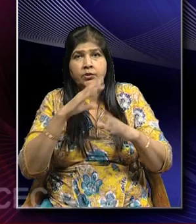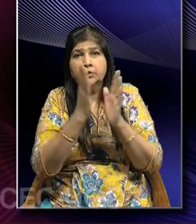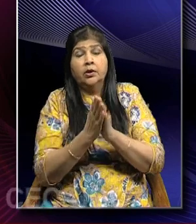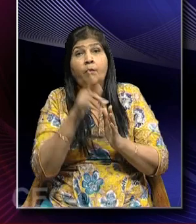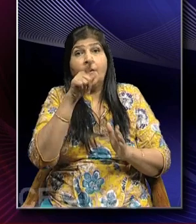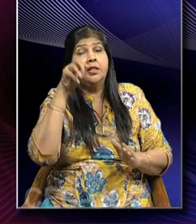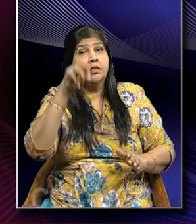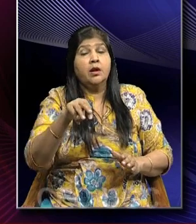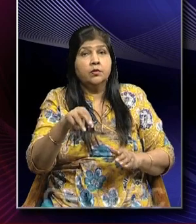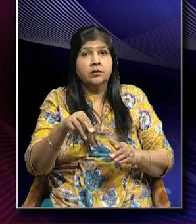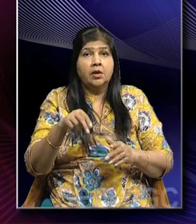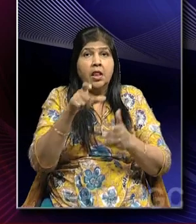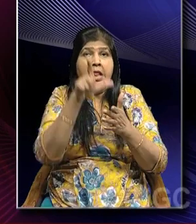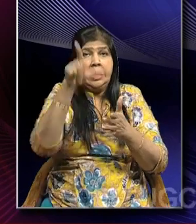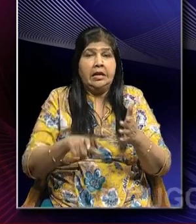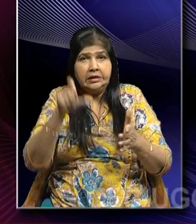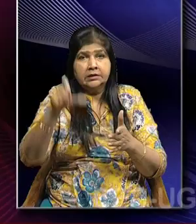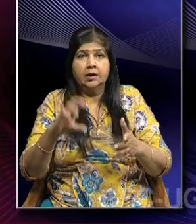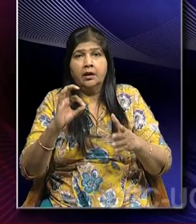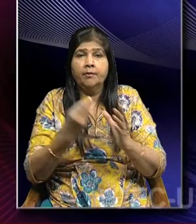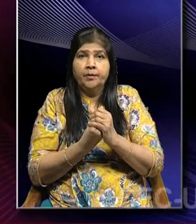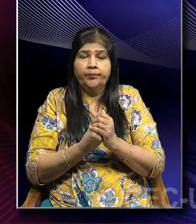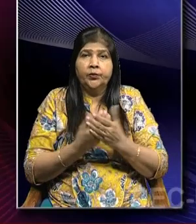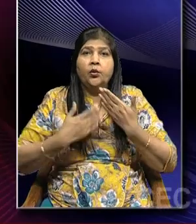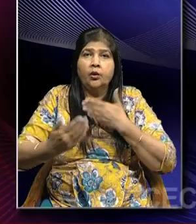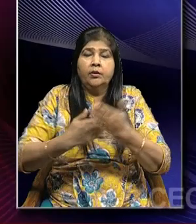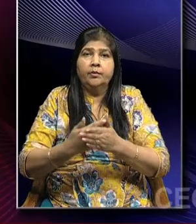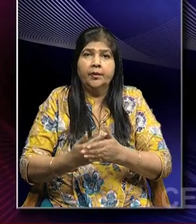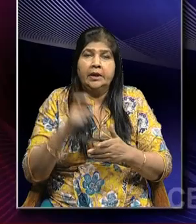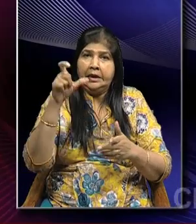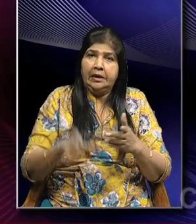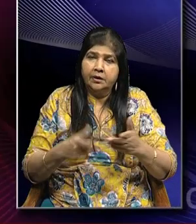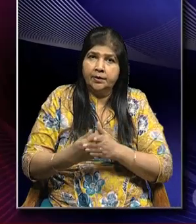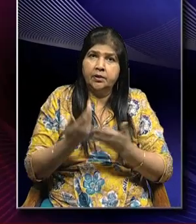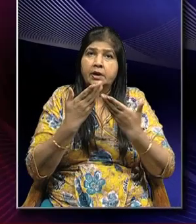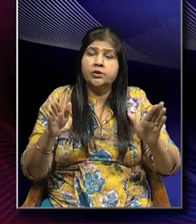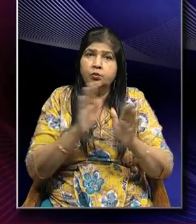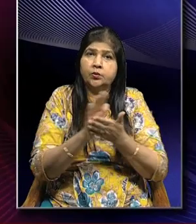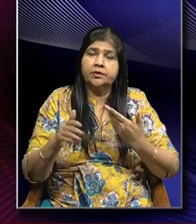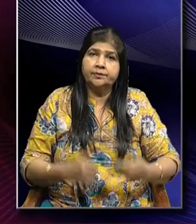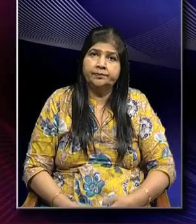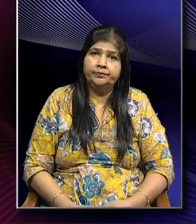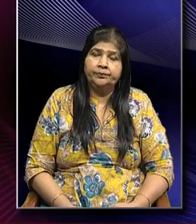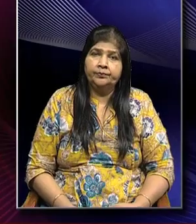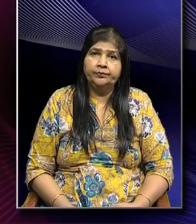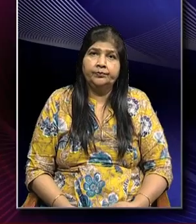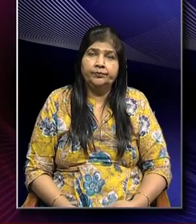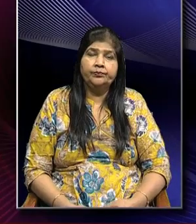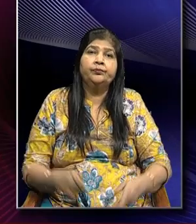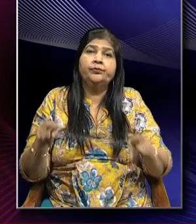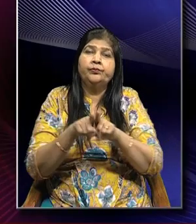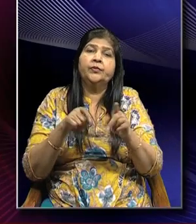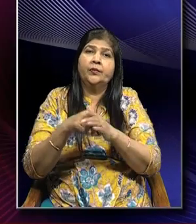top 1000 listed companies in order to improve credibility of disclosures. Now, along with